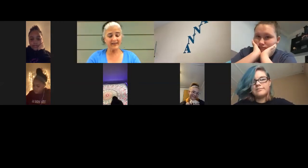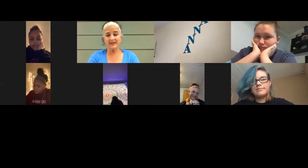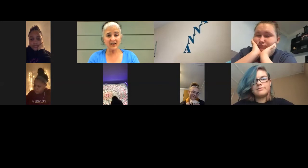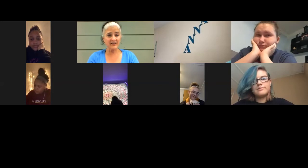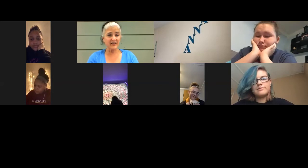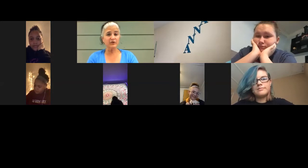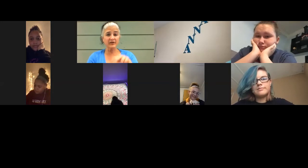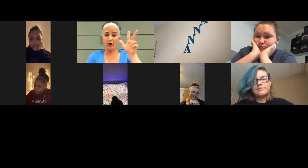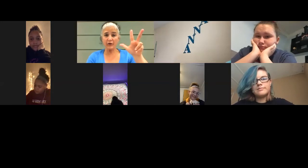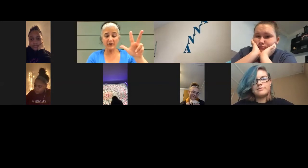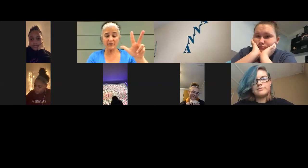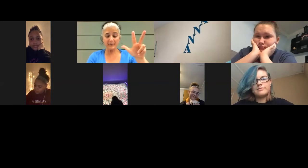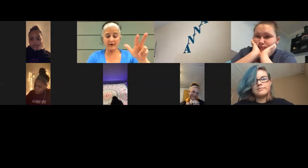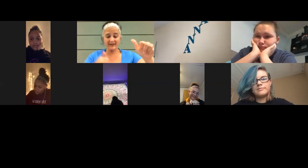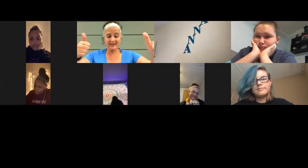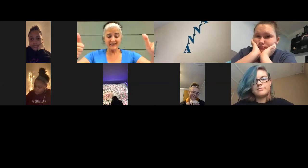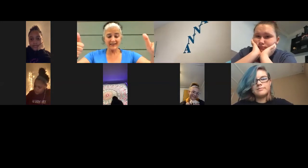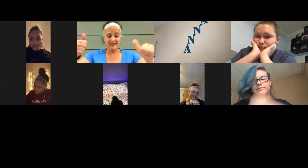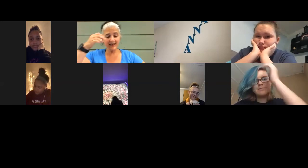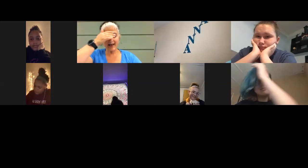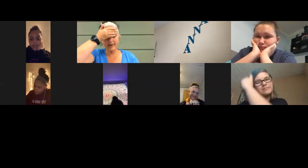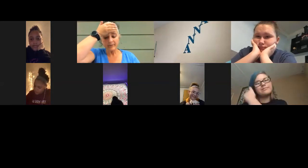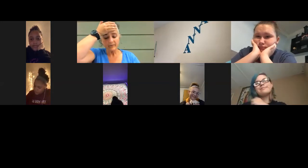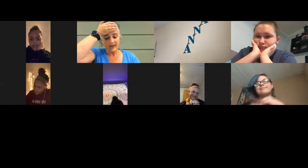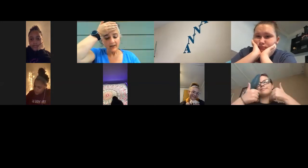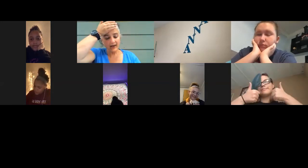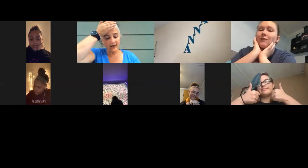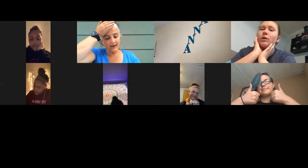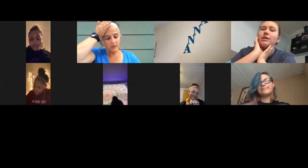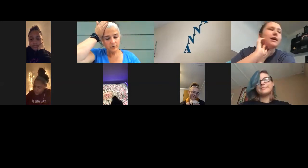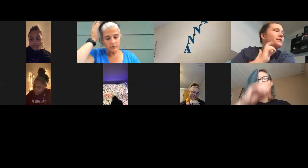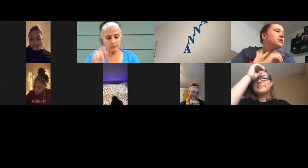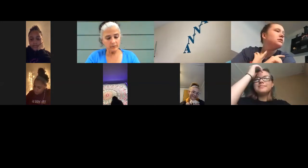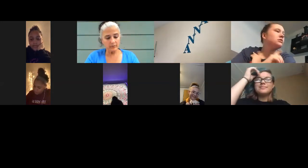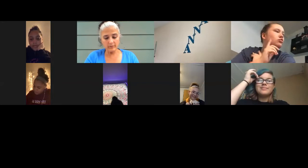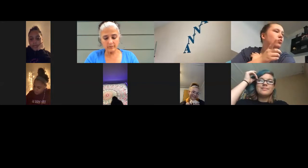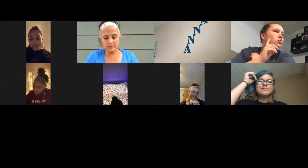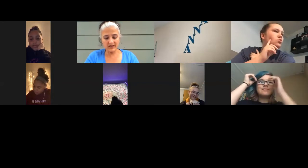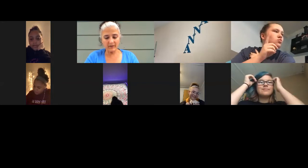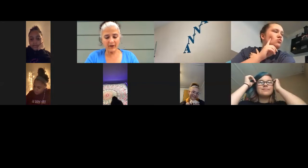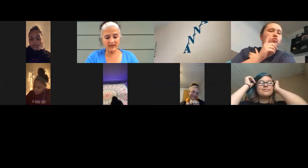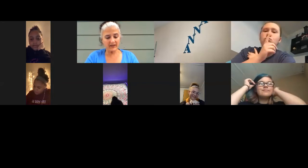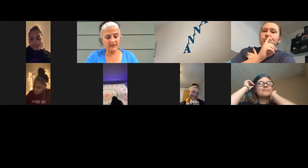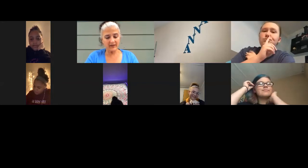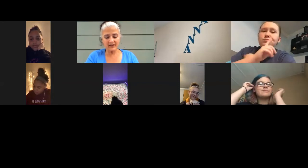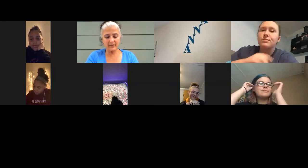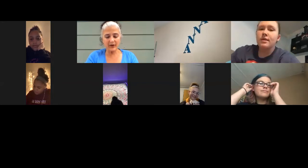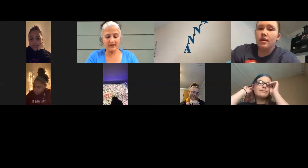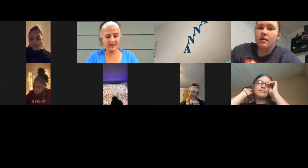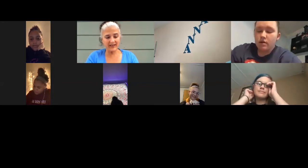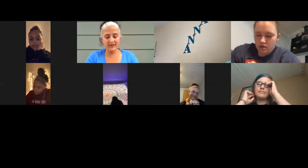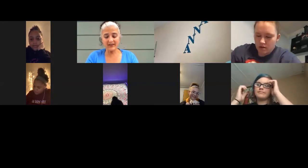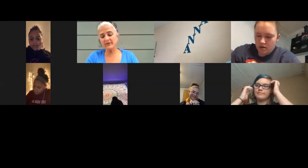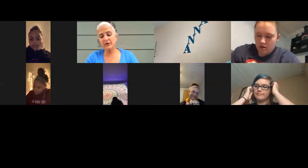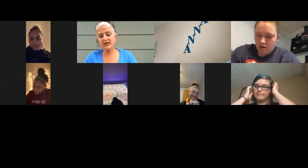Austin Marie and Anastasia have turned in all 3 Flipgrids. Yay. Some of you haven't, and then some of you